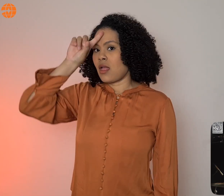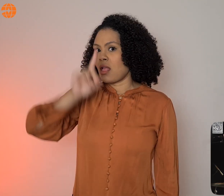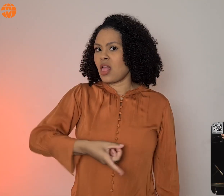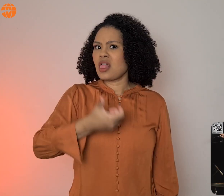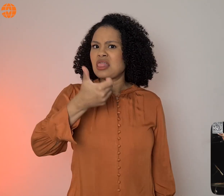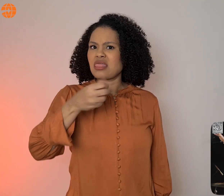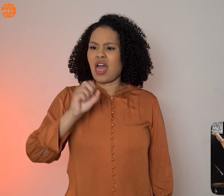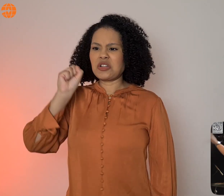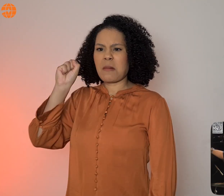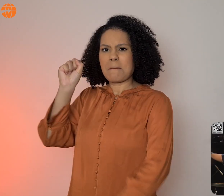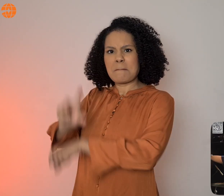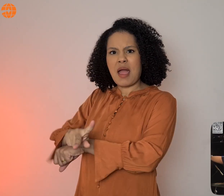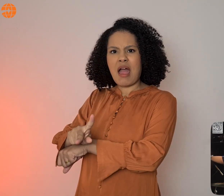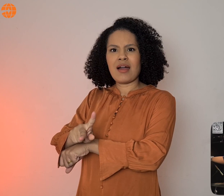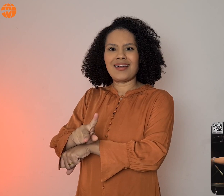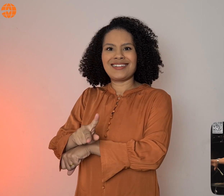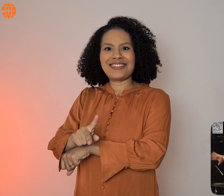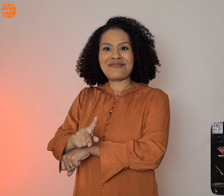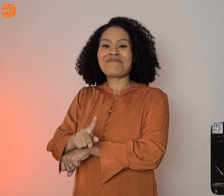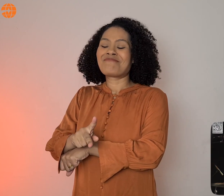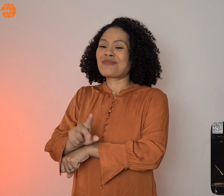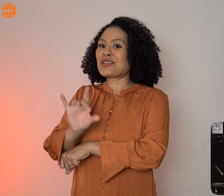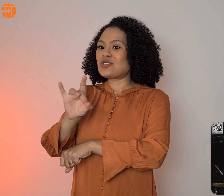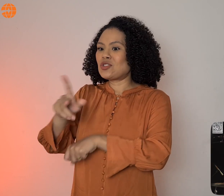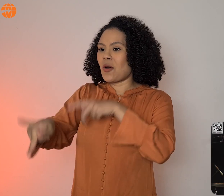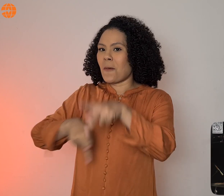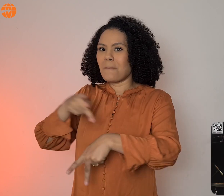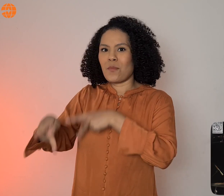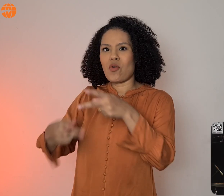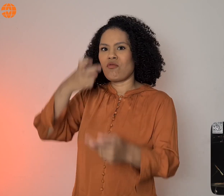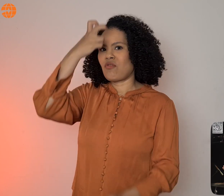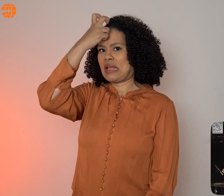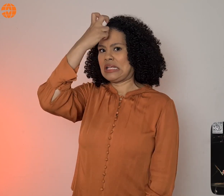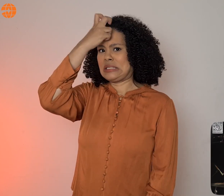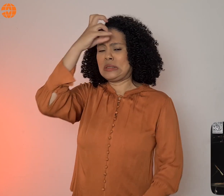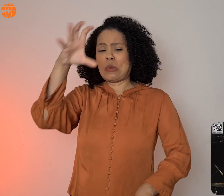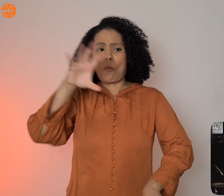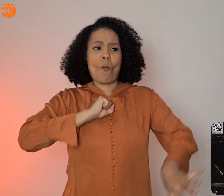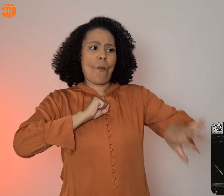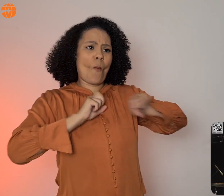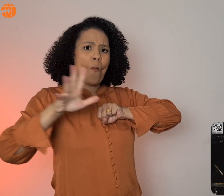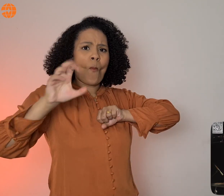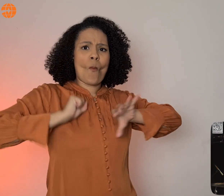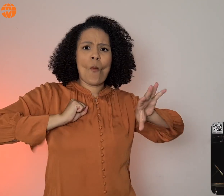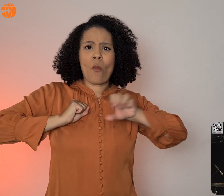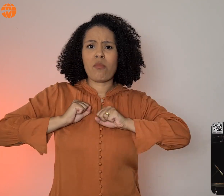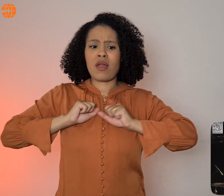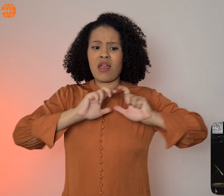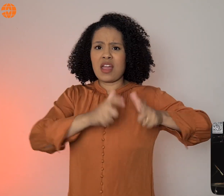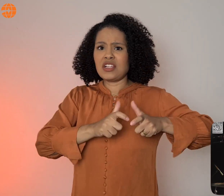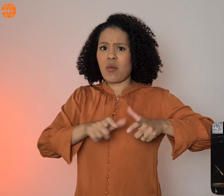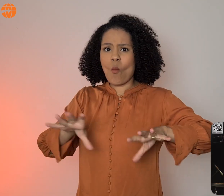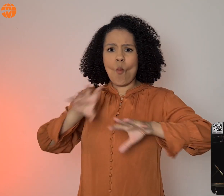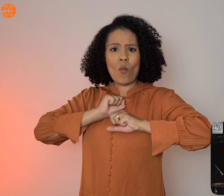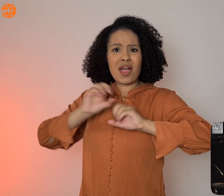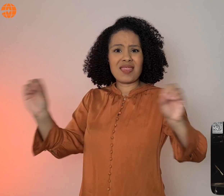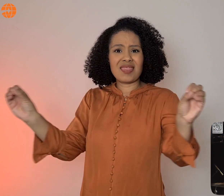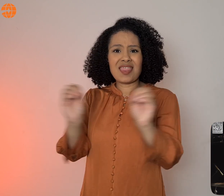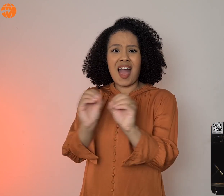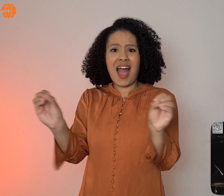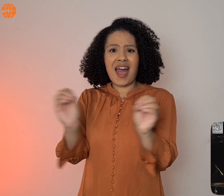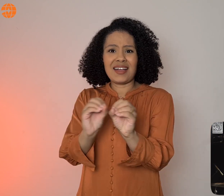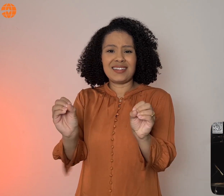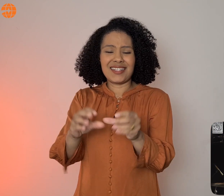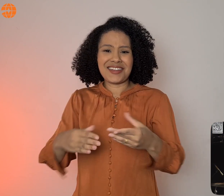Egyptians. enviou 10 pragas sobre aquele local que não tocaram os israelitas, apenas os And egípcios. finally Pharaoh lets them go, but they can't get past the